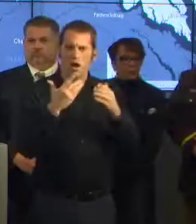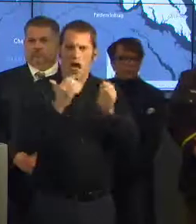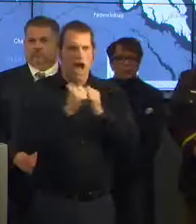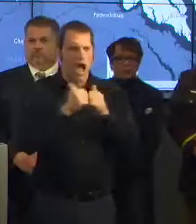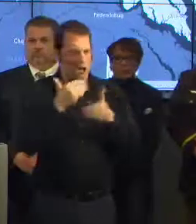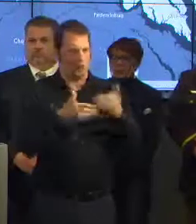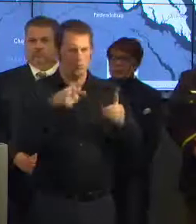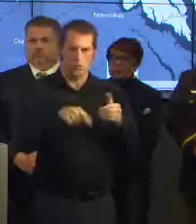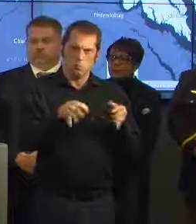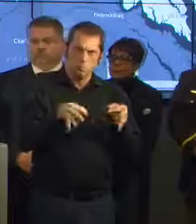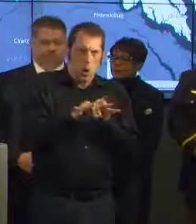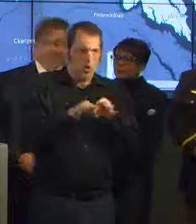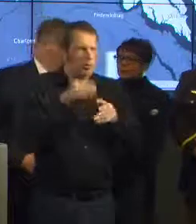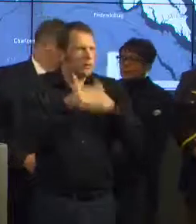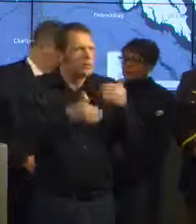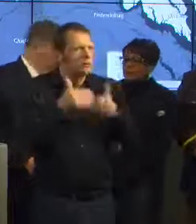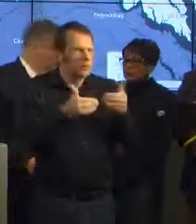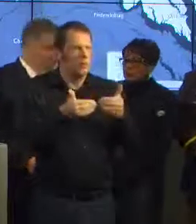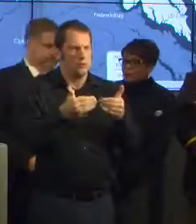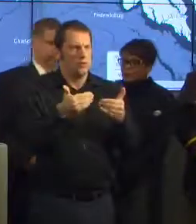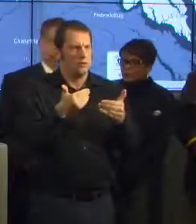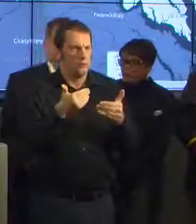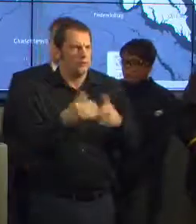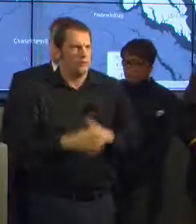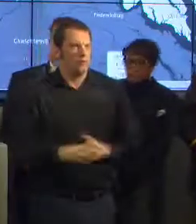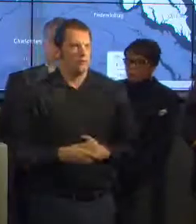we continue this fight. Thank you.